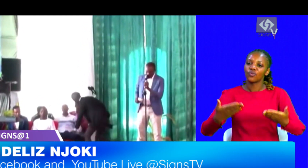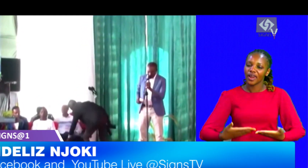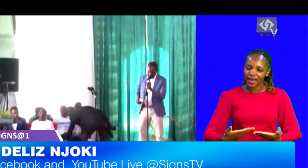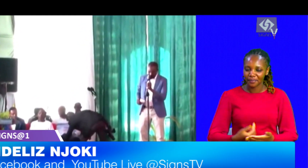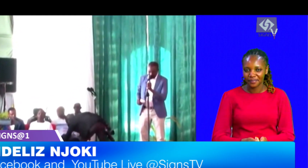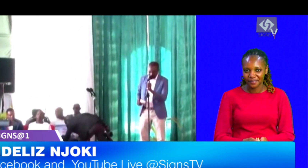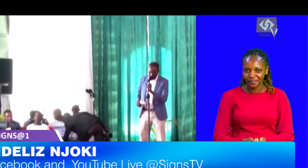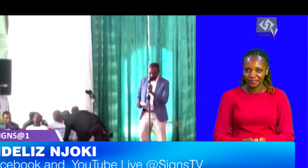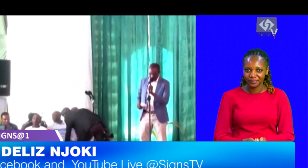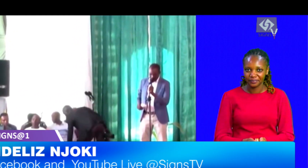na